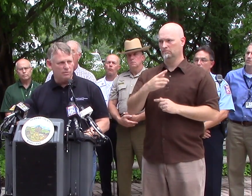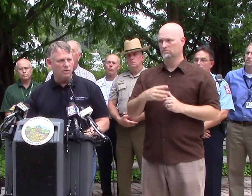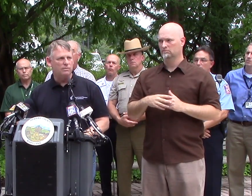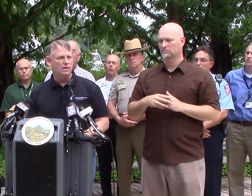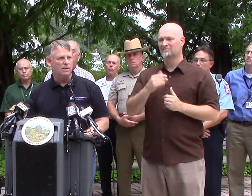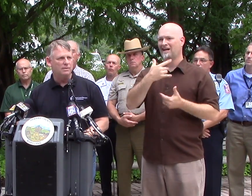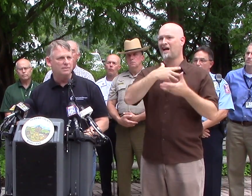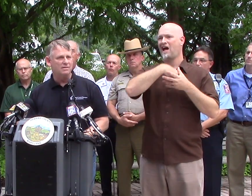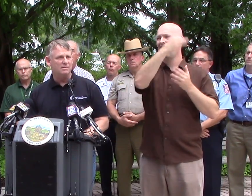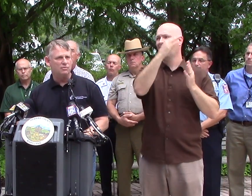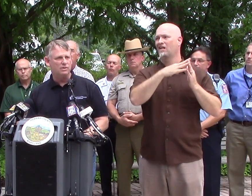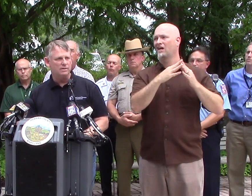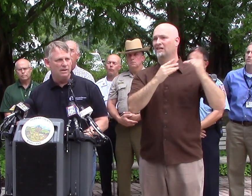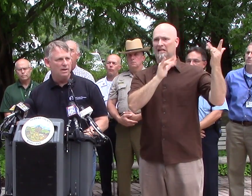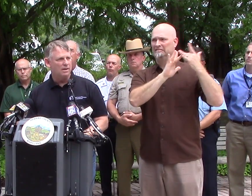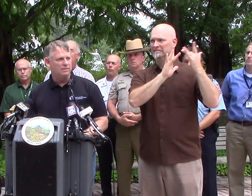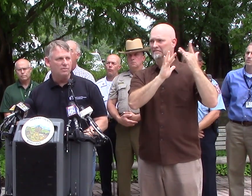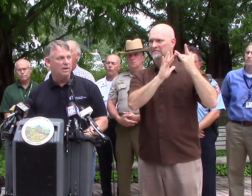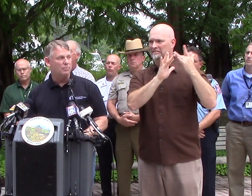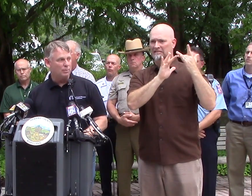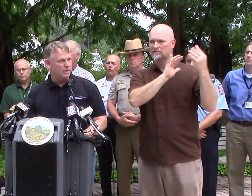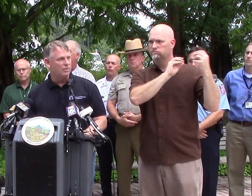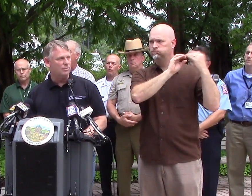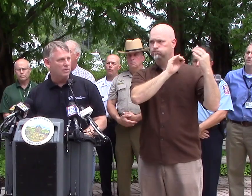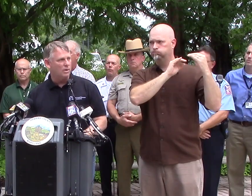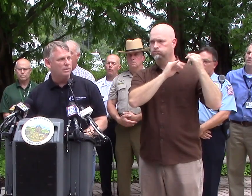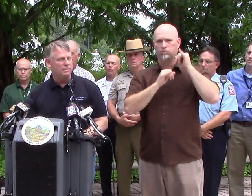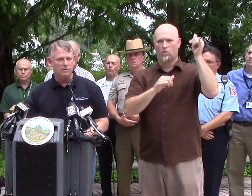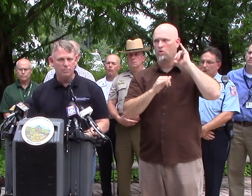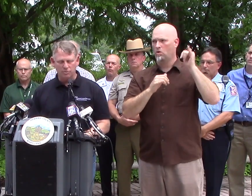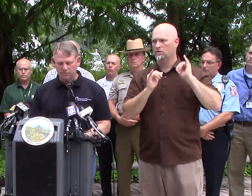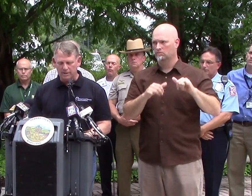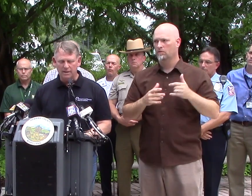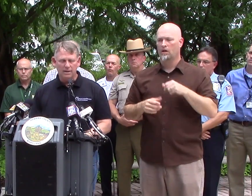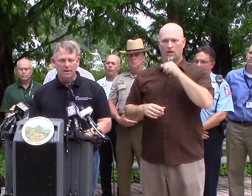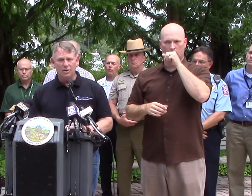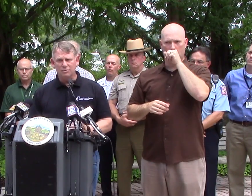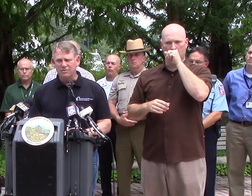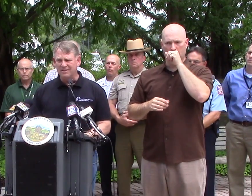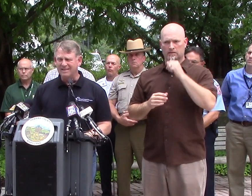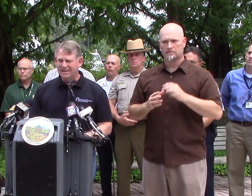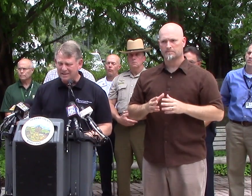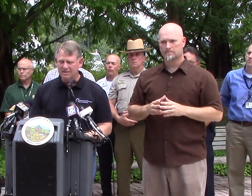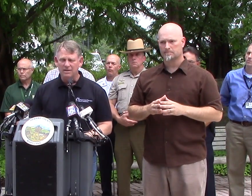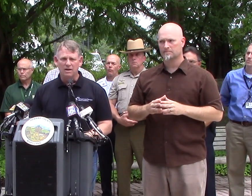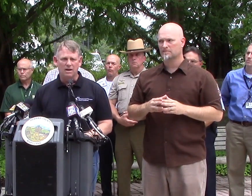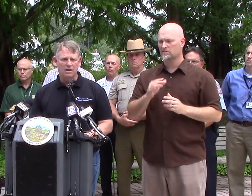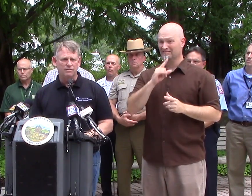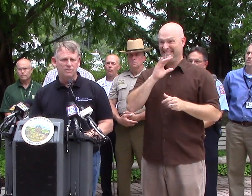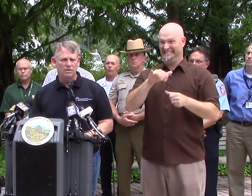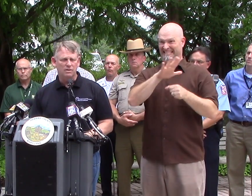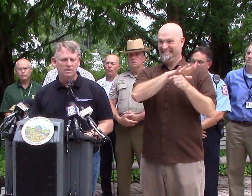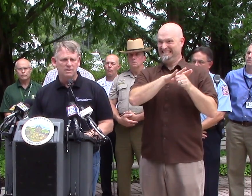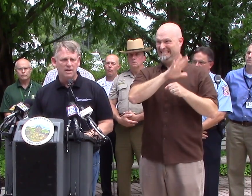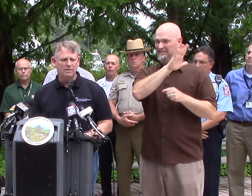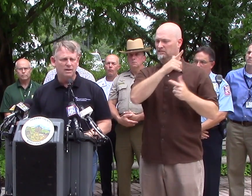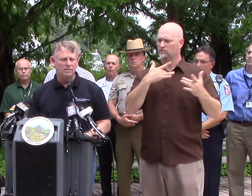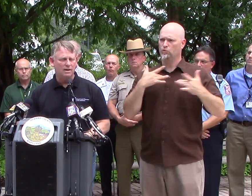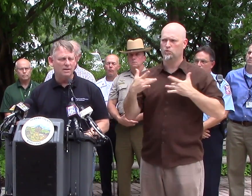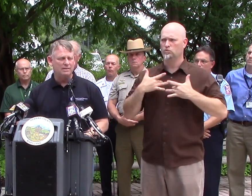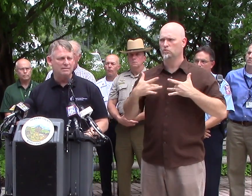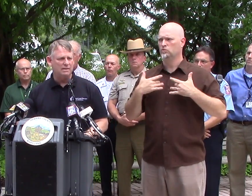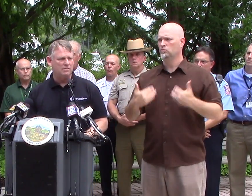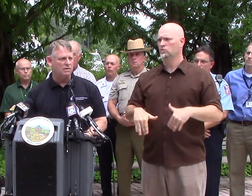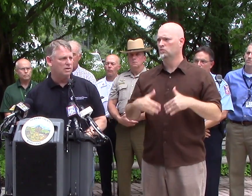very involved. This is his district. These are a lot of people he knows very well and very personally. I also see the delegate for